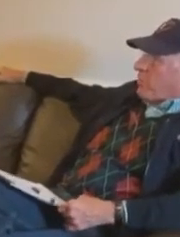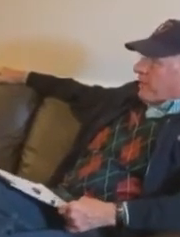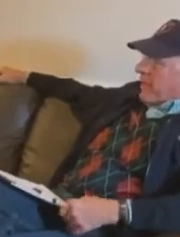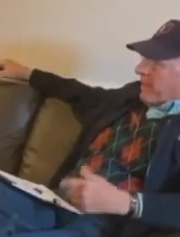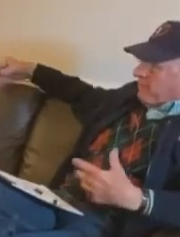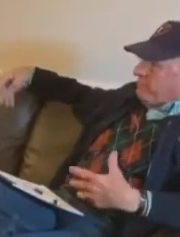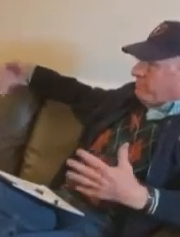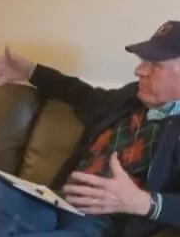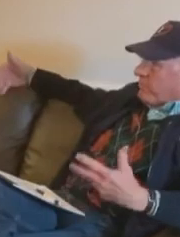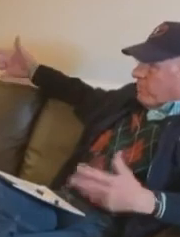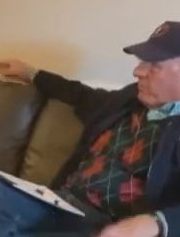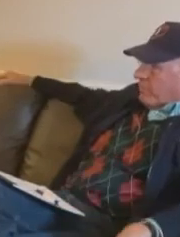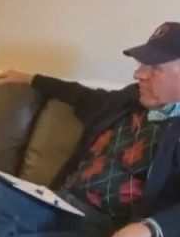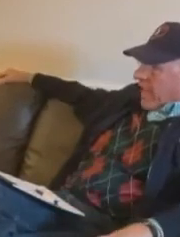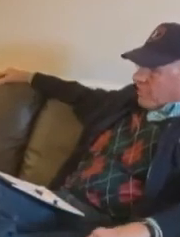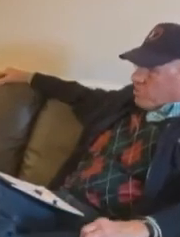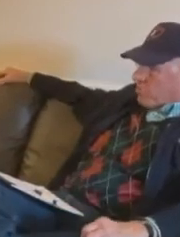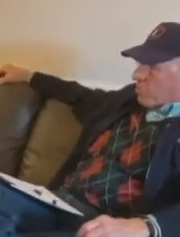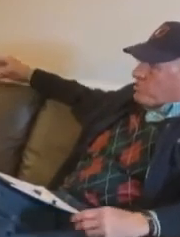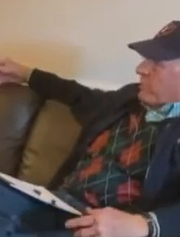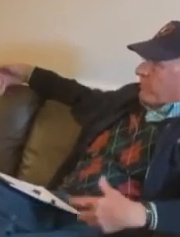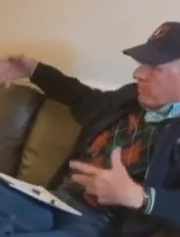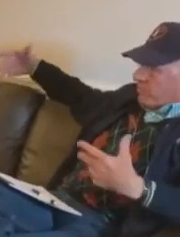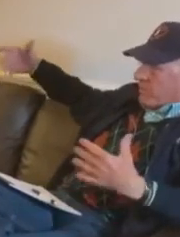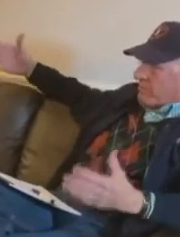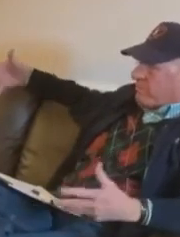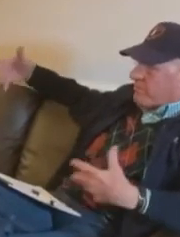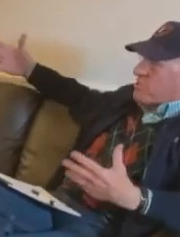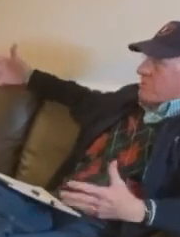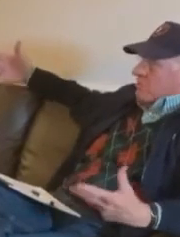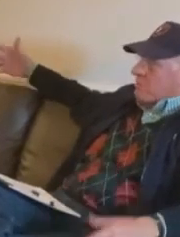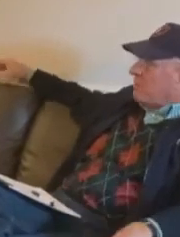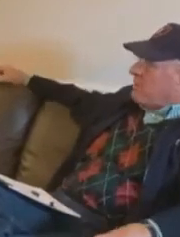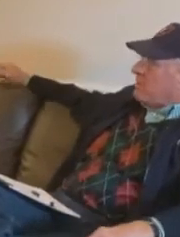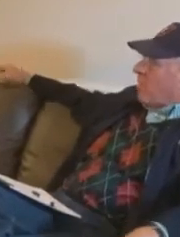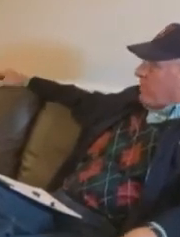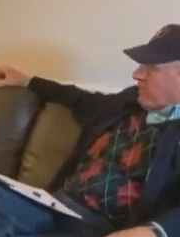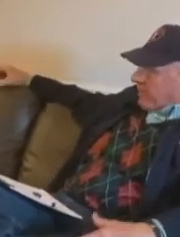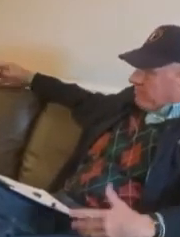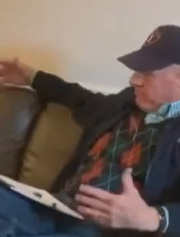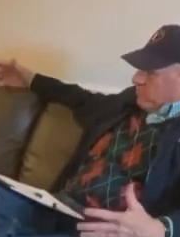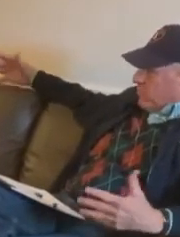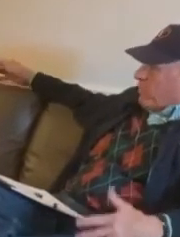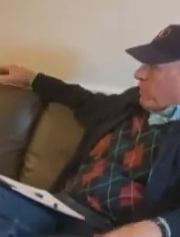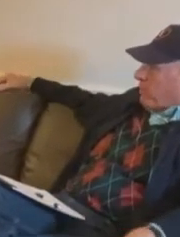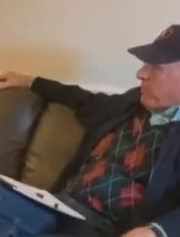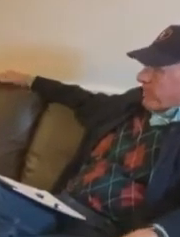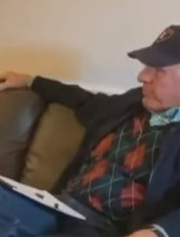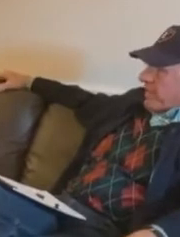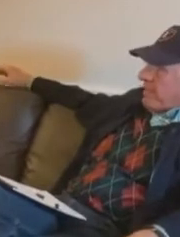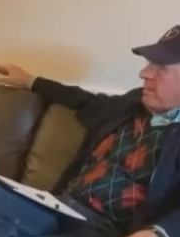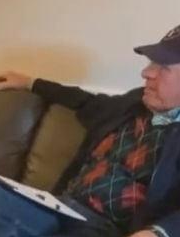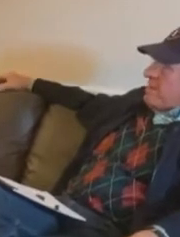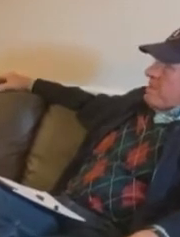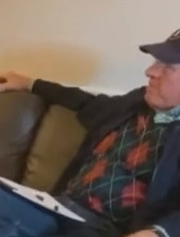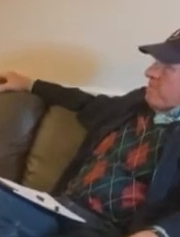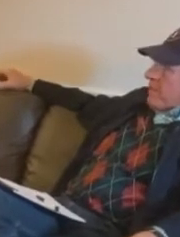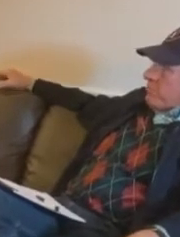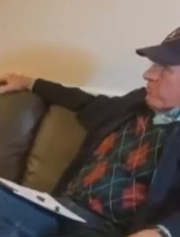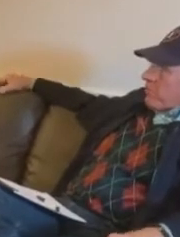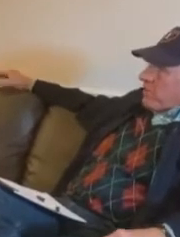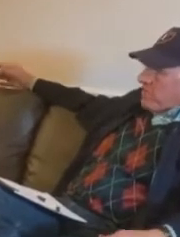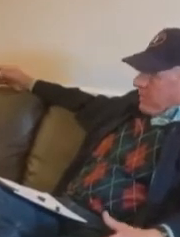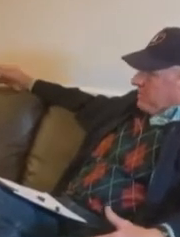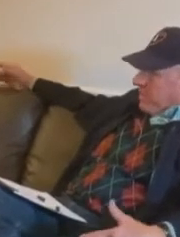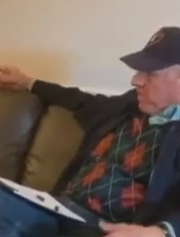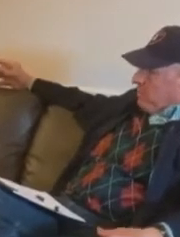learned in the Marine Corps, I mean, I had been involved in college sports and everything, so the physical part of it, I was pretty well prepared for that.